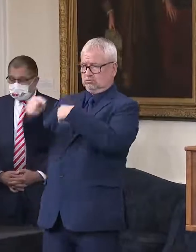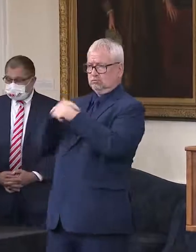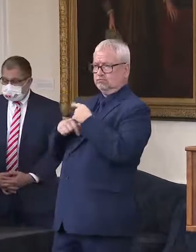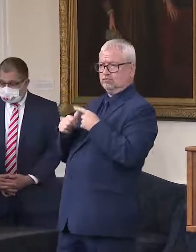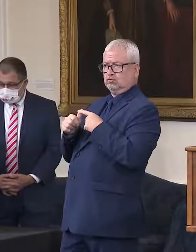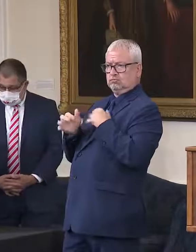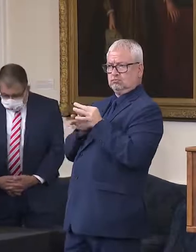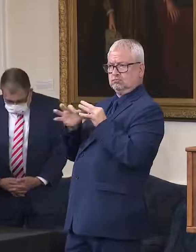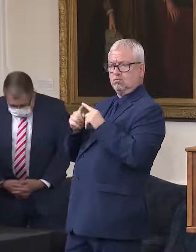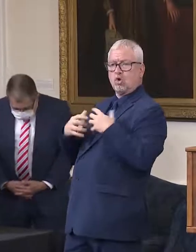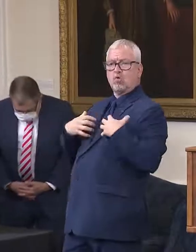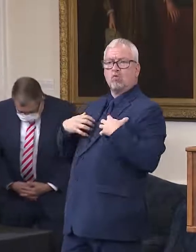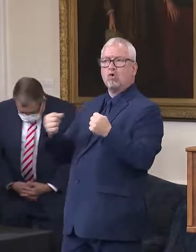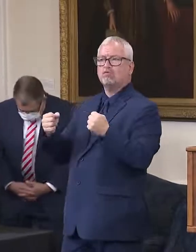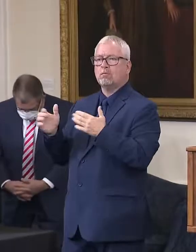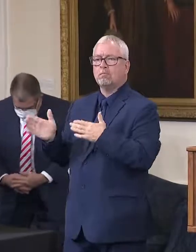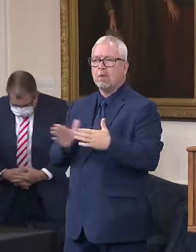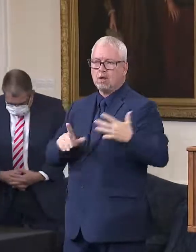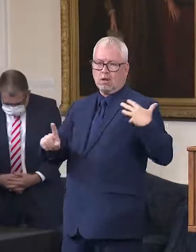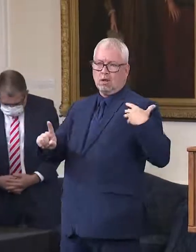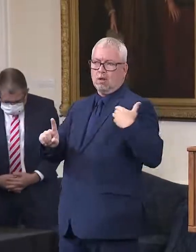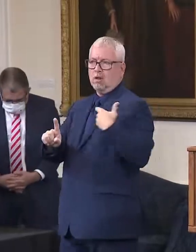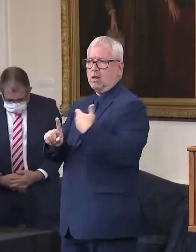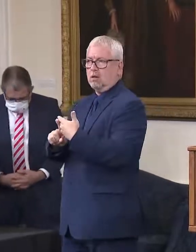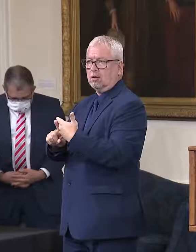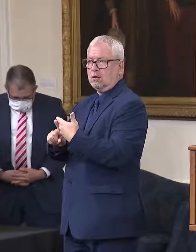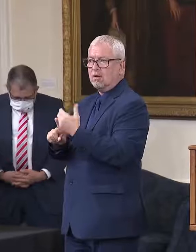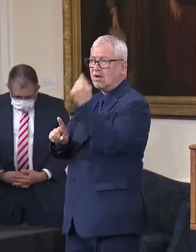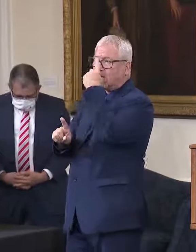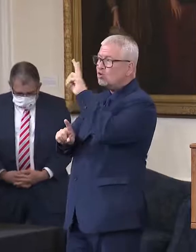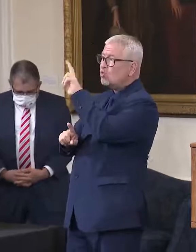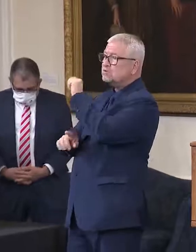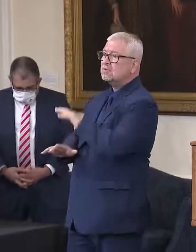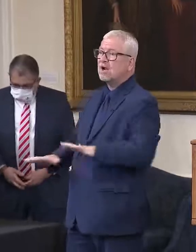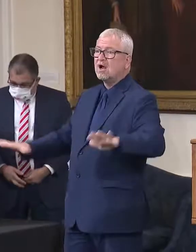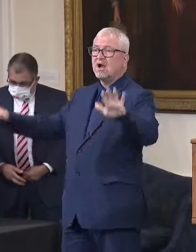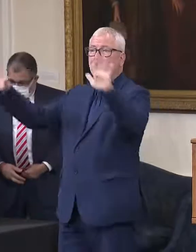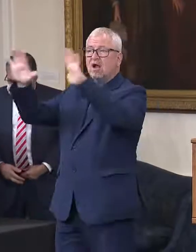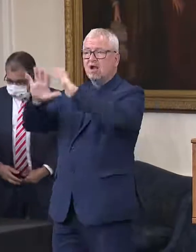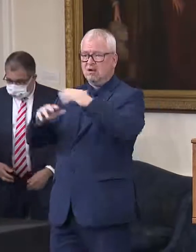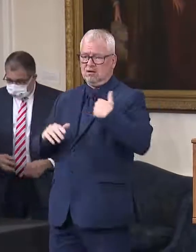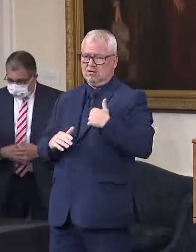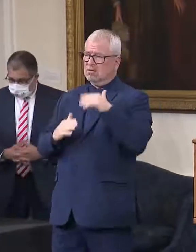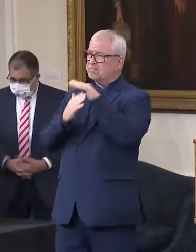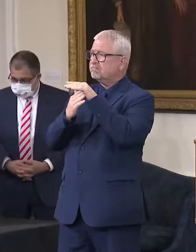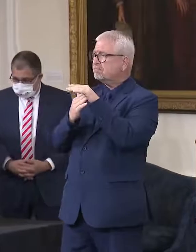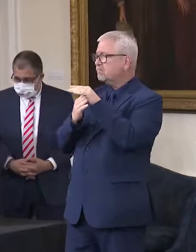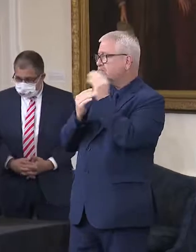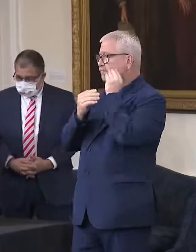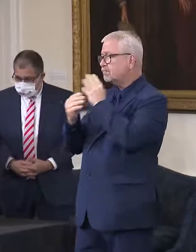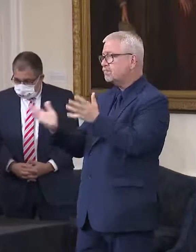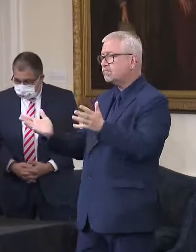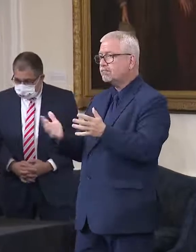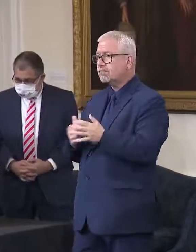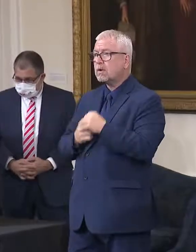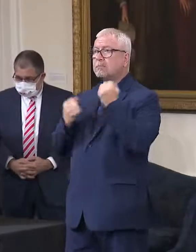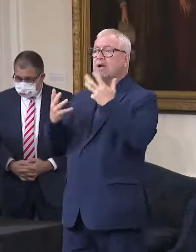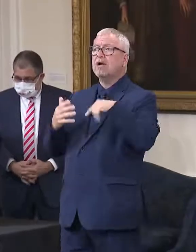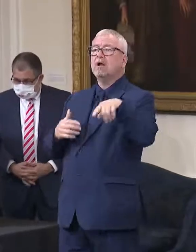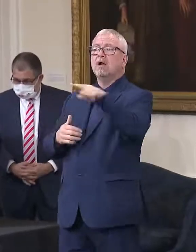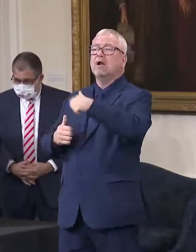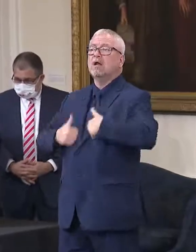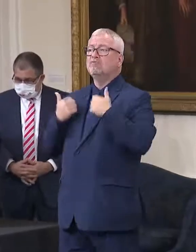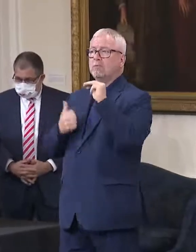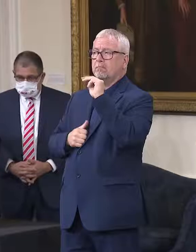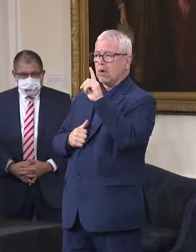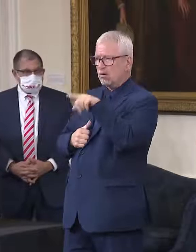which continues to outpace the rest of the nation. Thanks to the many millions of Marylanders who have rolled up their sleeves, the state of Maryland continues